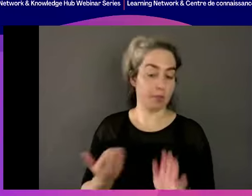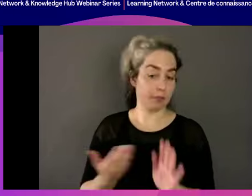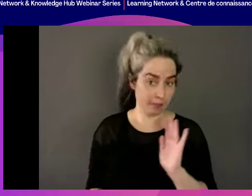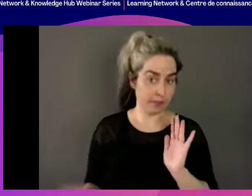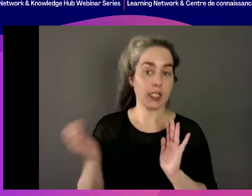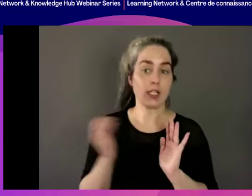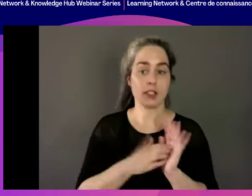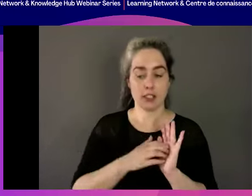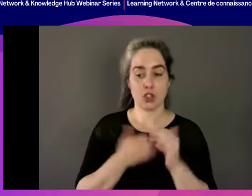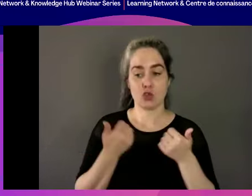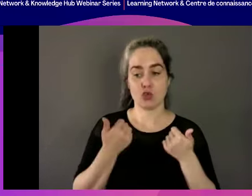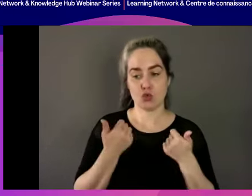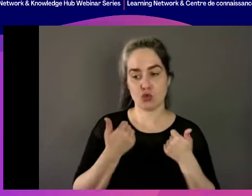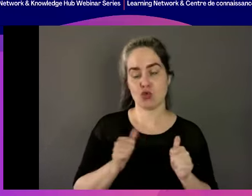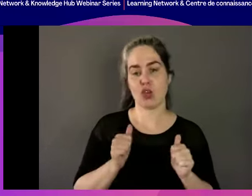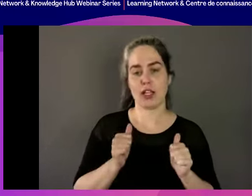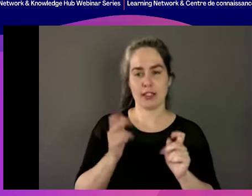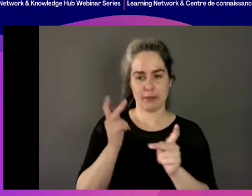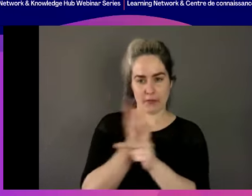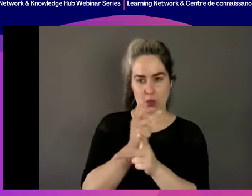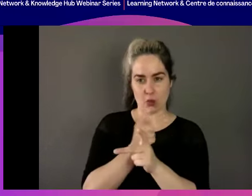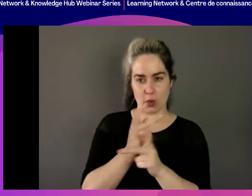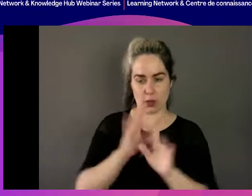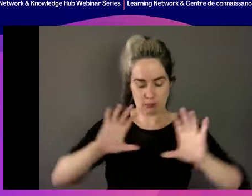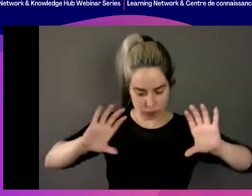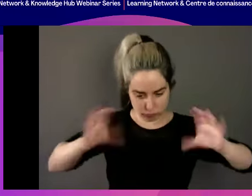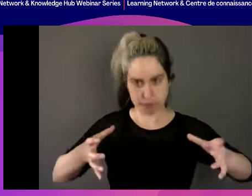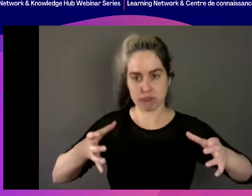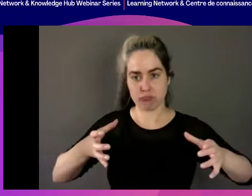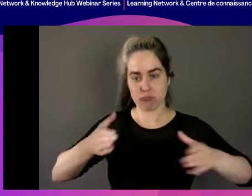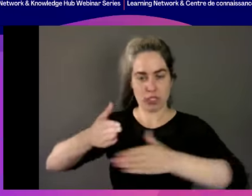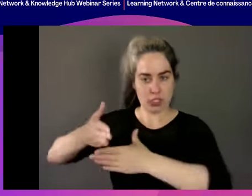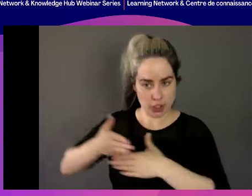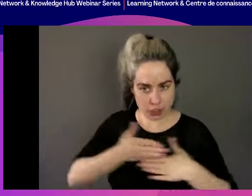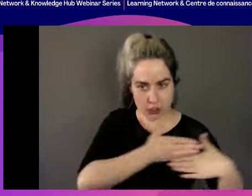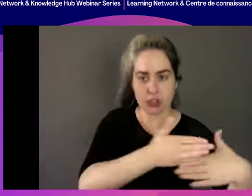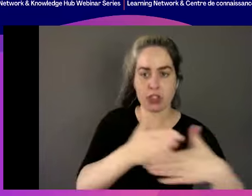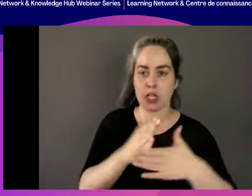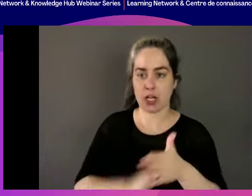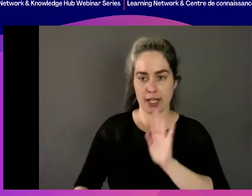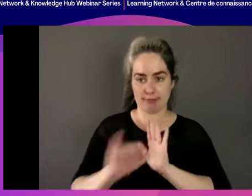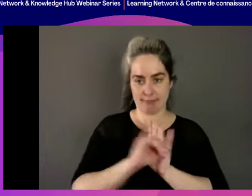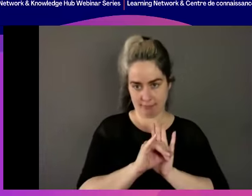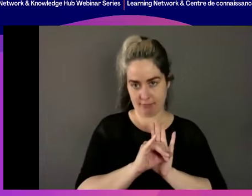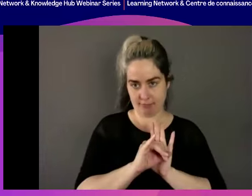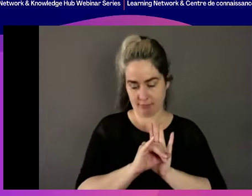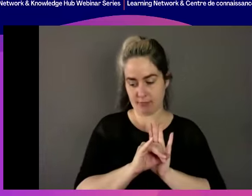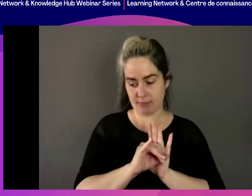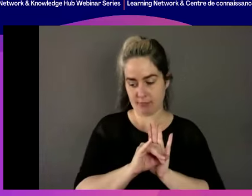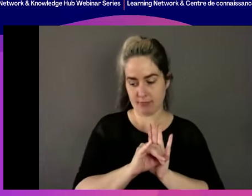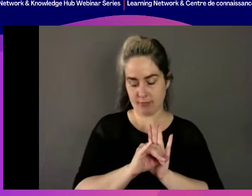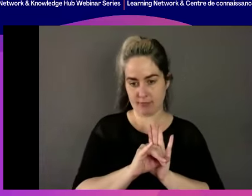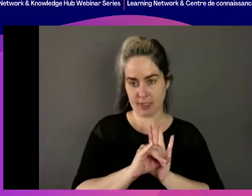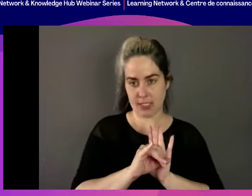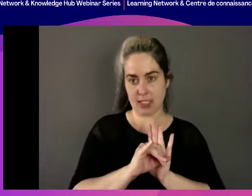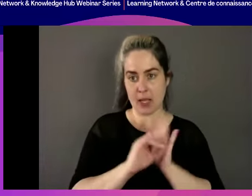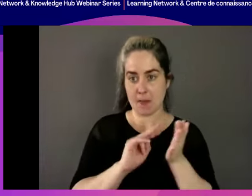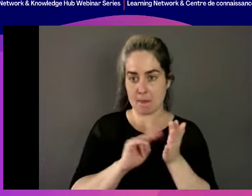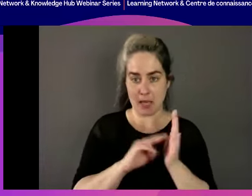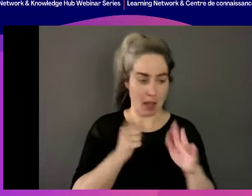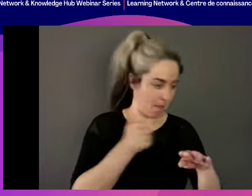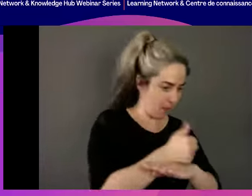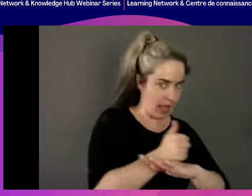think trying to find a collective shared identity where we are not blaming each other, but